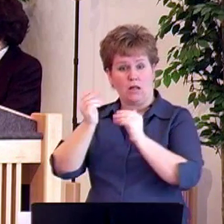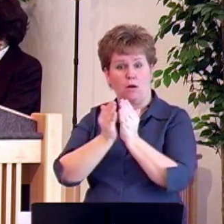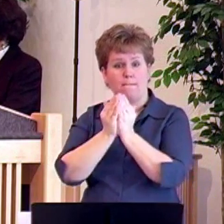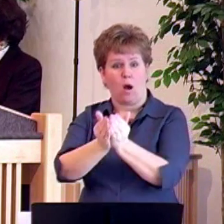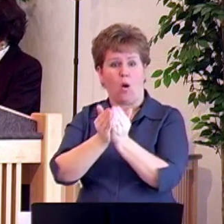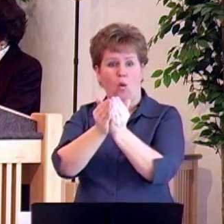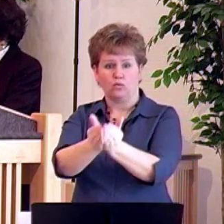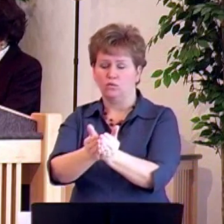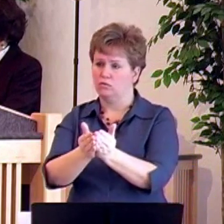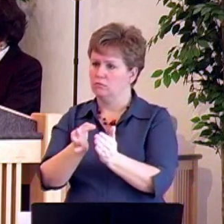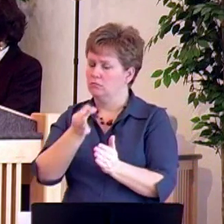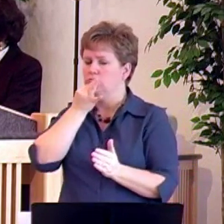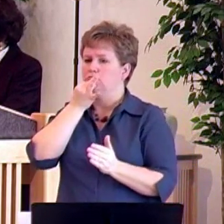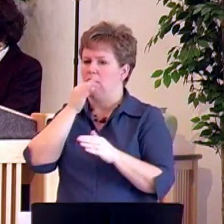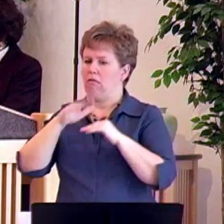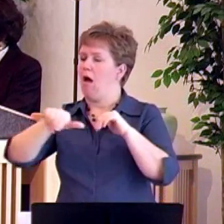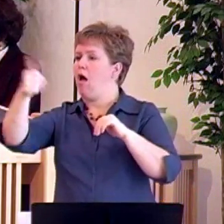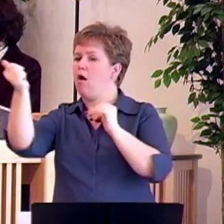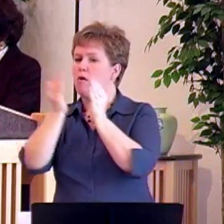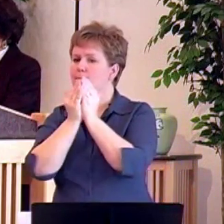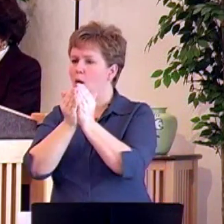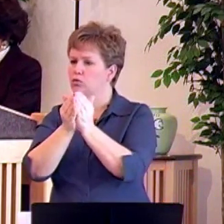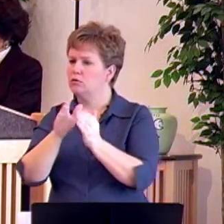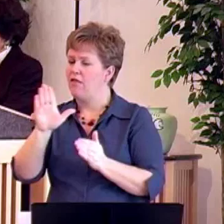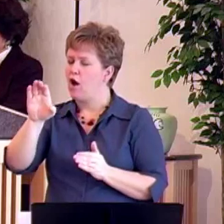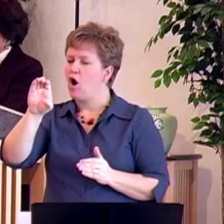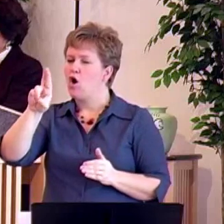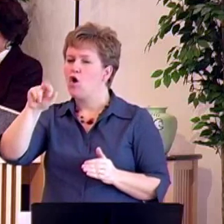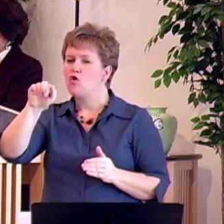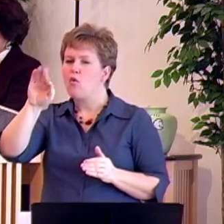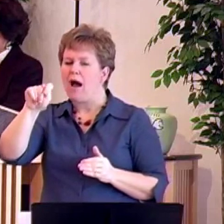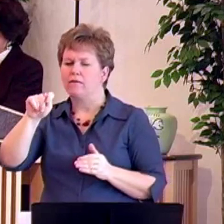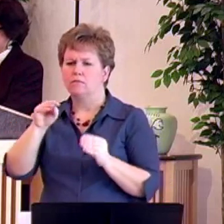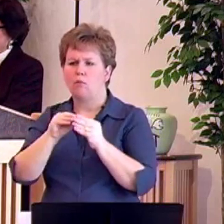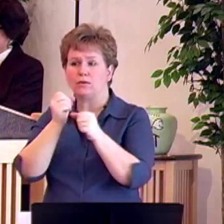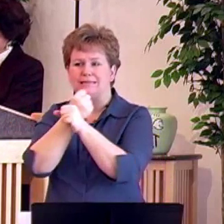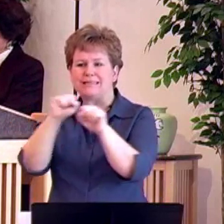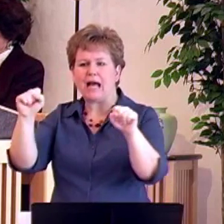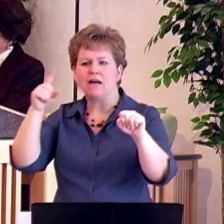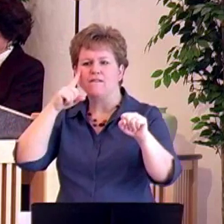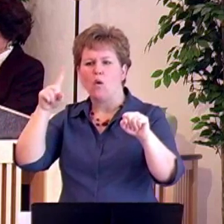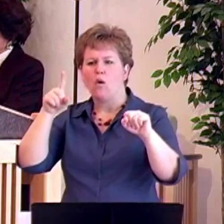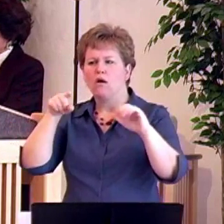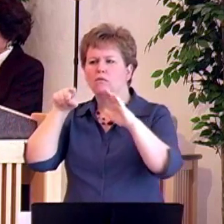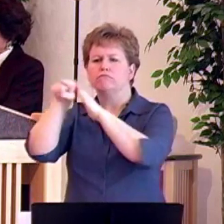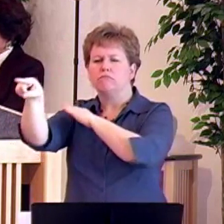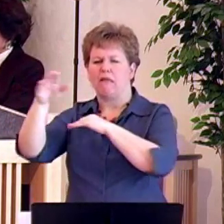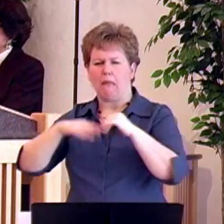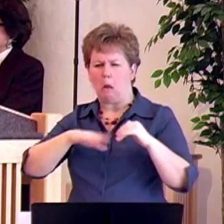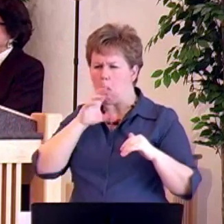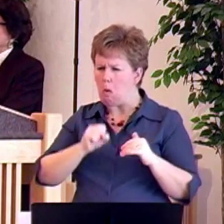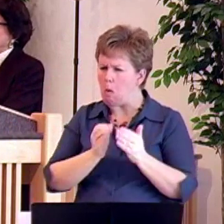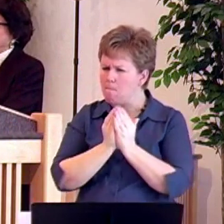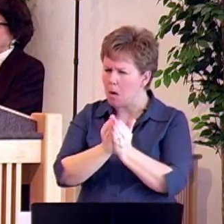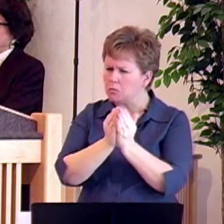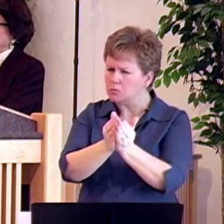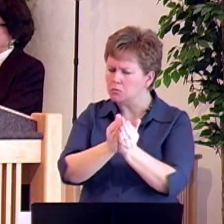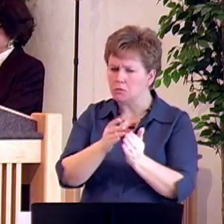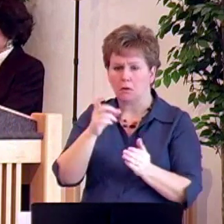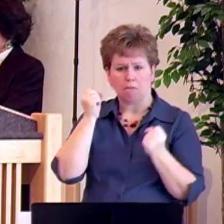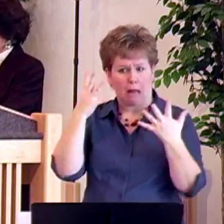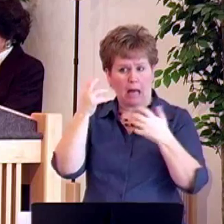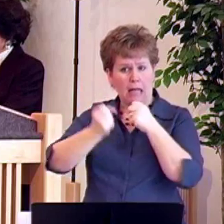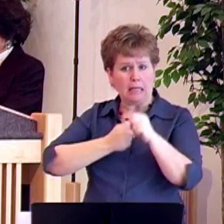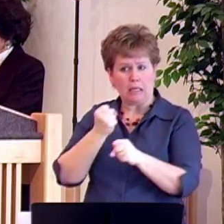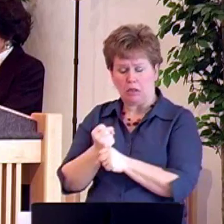very superior type, craft which were far more safe for sailing the lake than the older types. For several